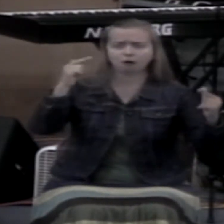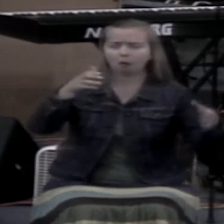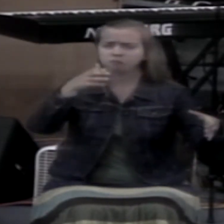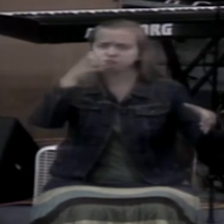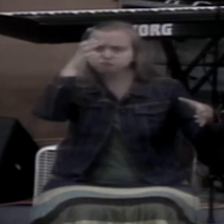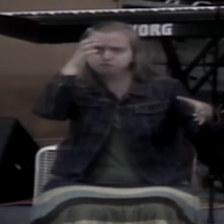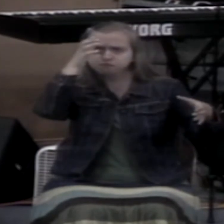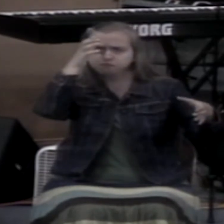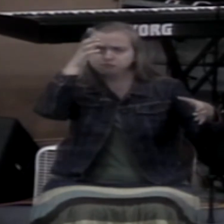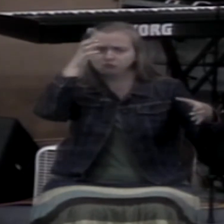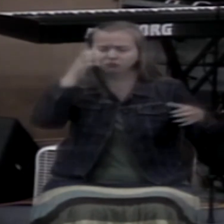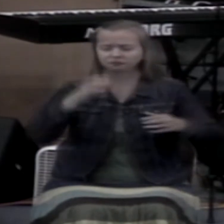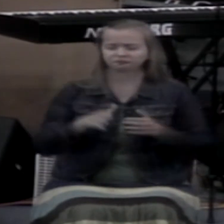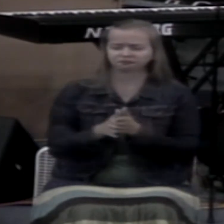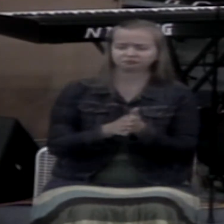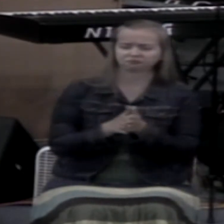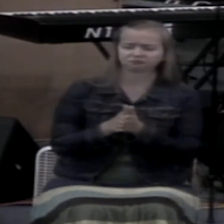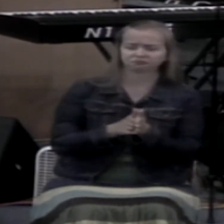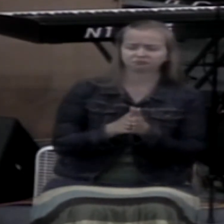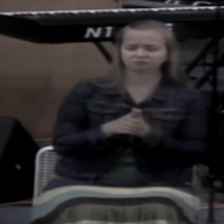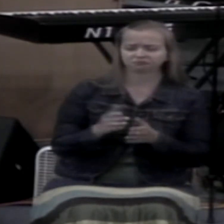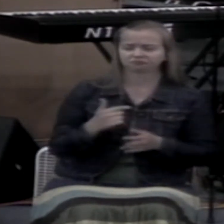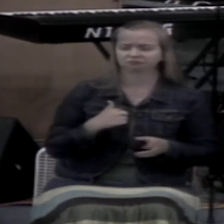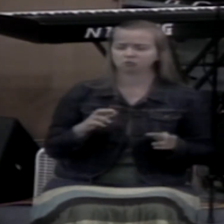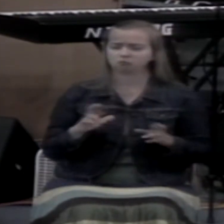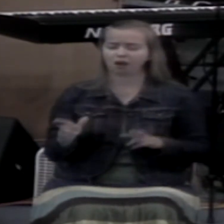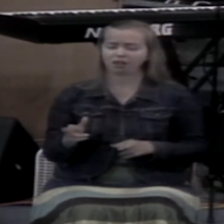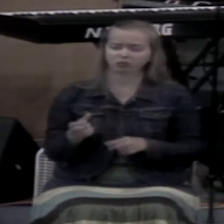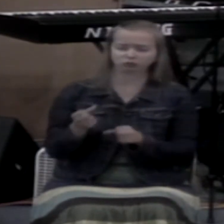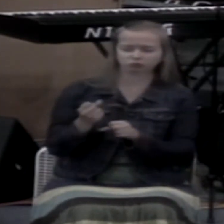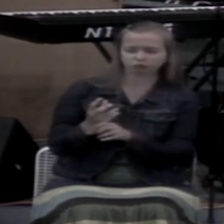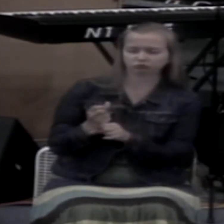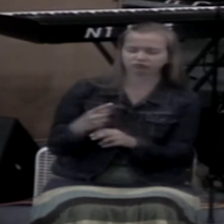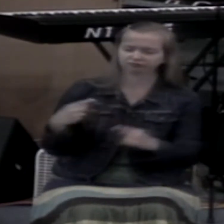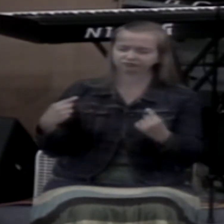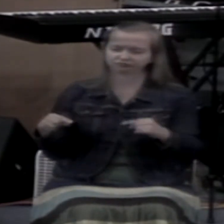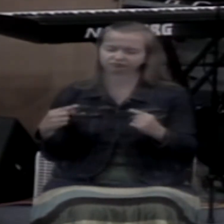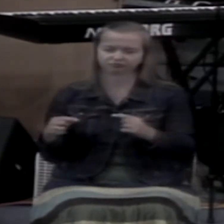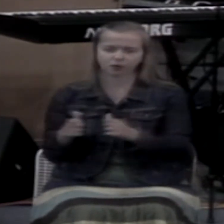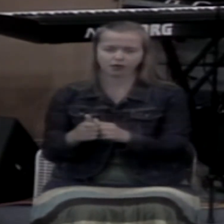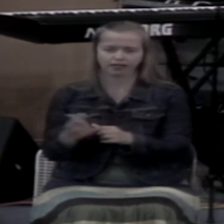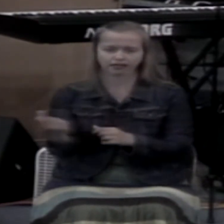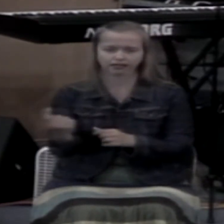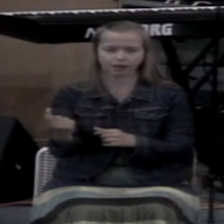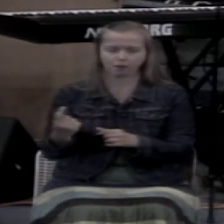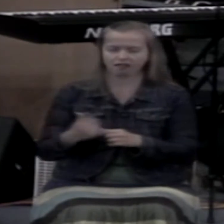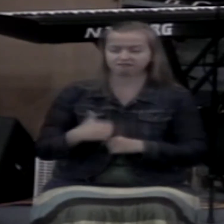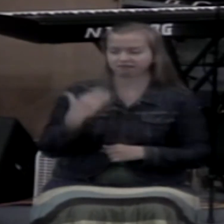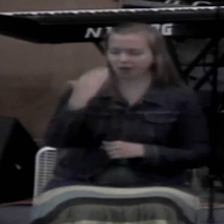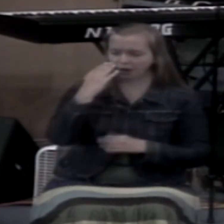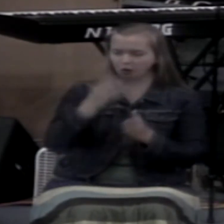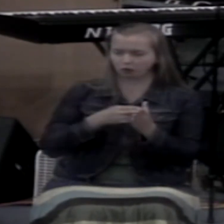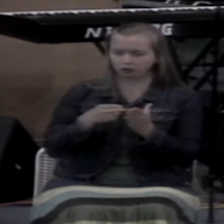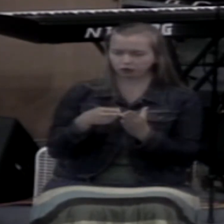because you have the truth, you need to get this passage out and put your name